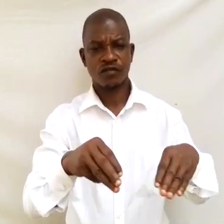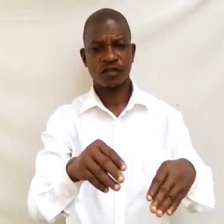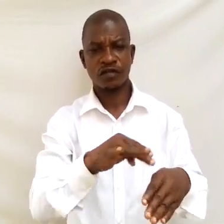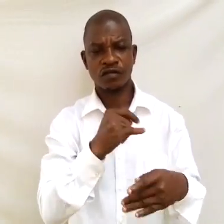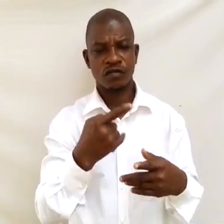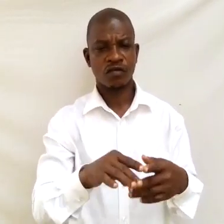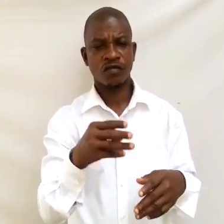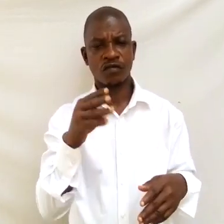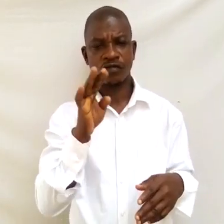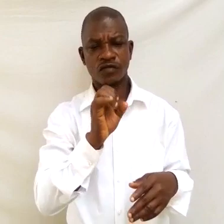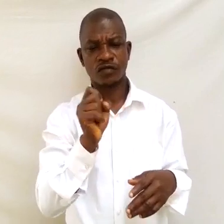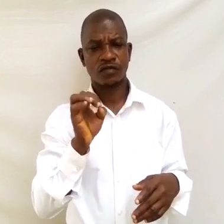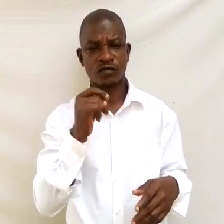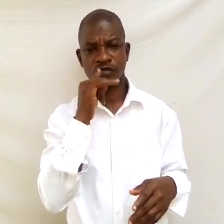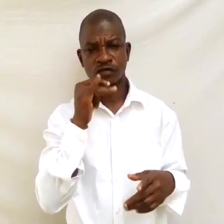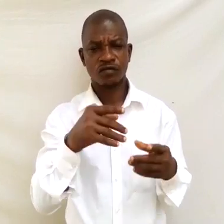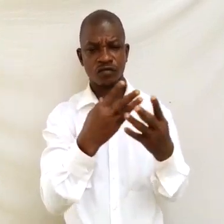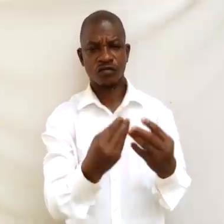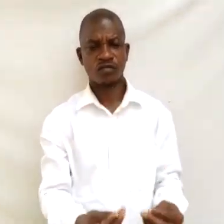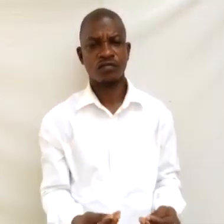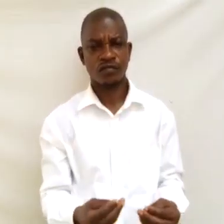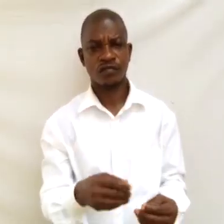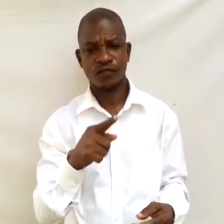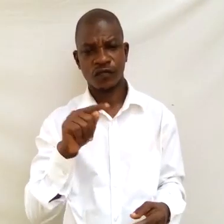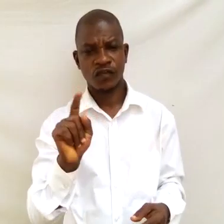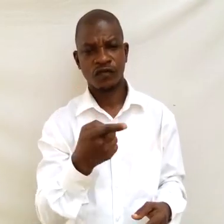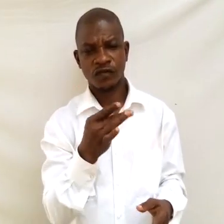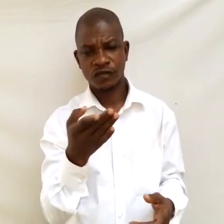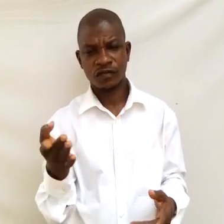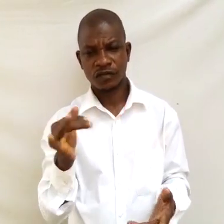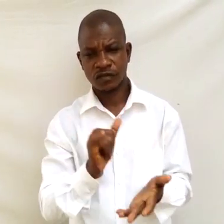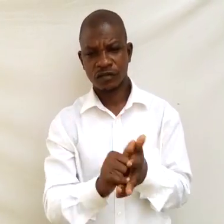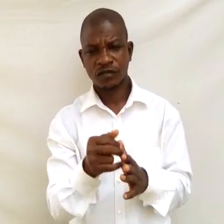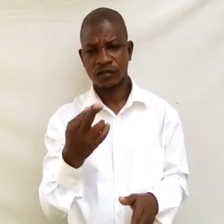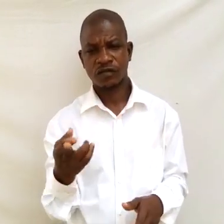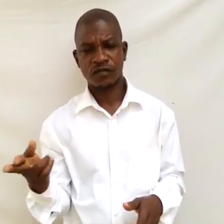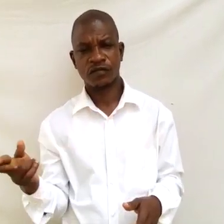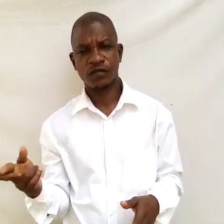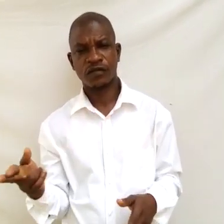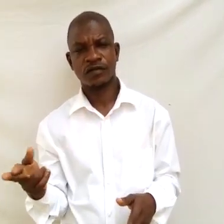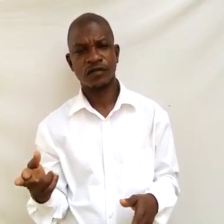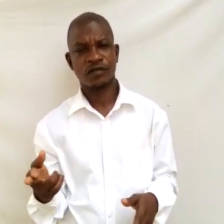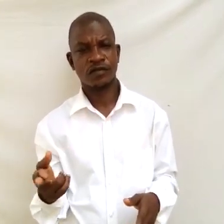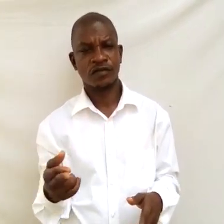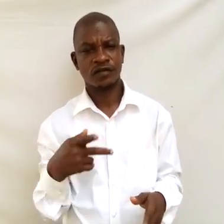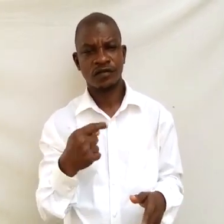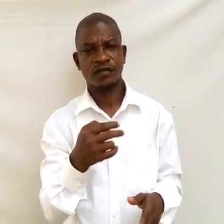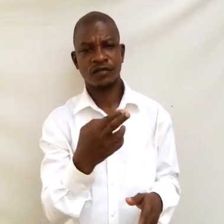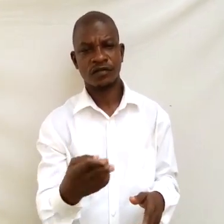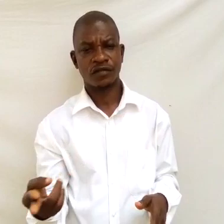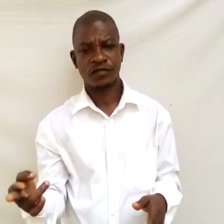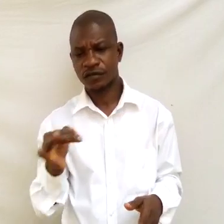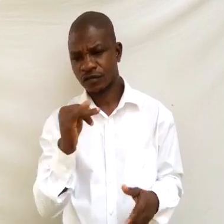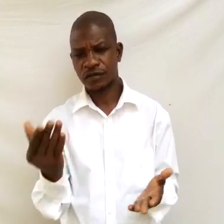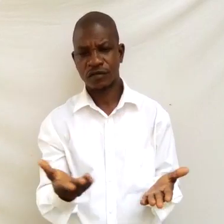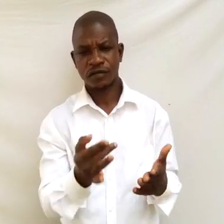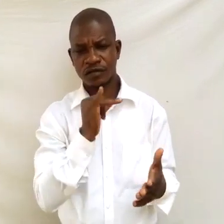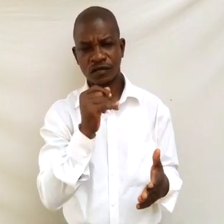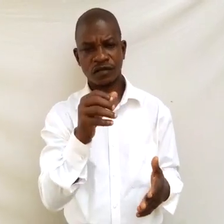Solution. So the first thing is the reference. The reference here is Segun from what we